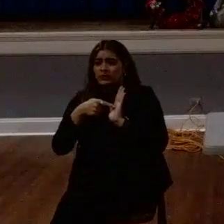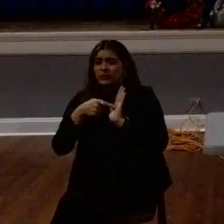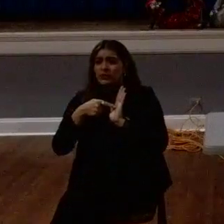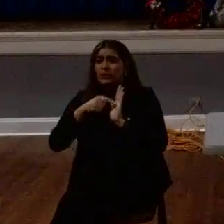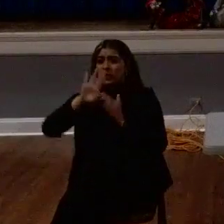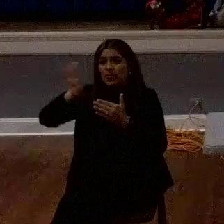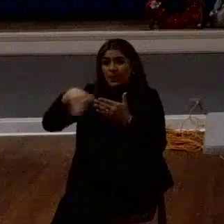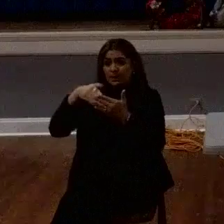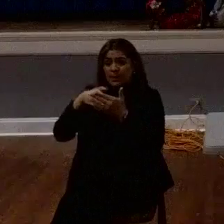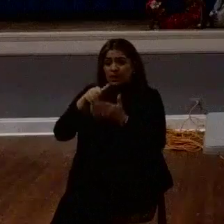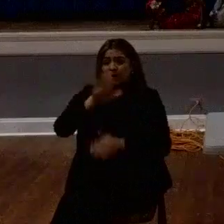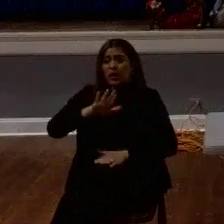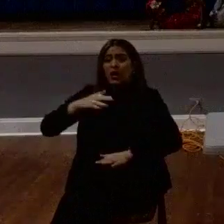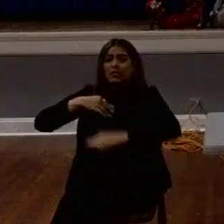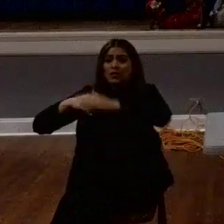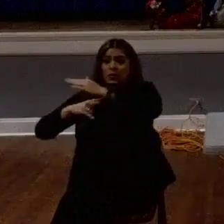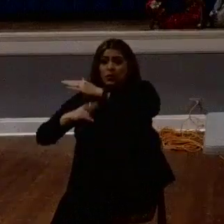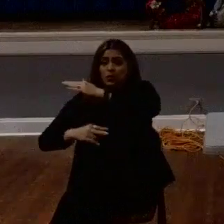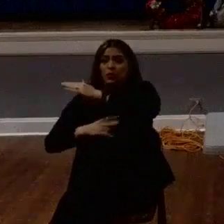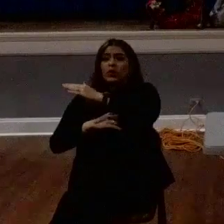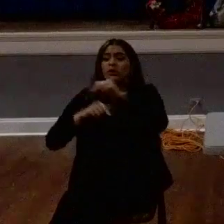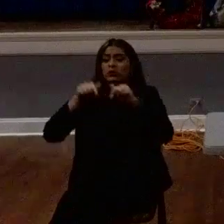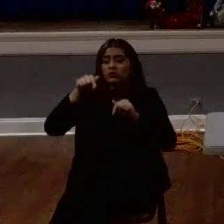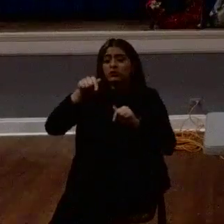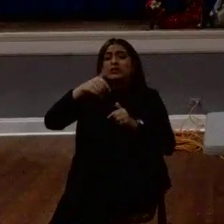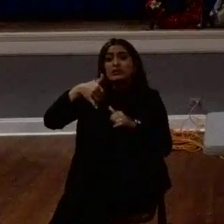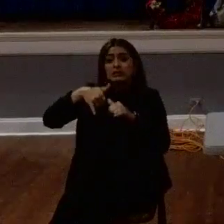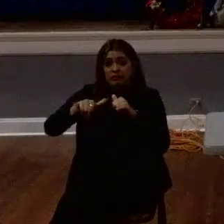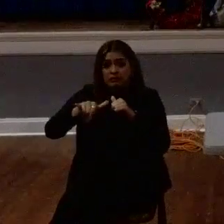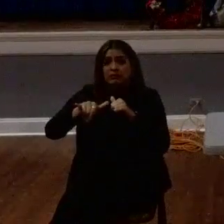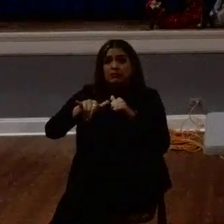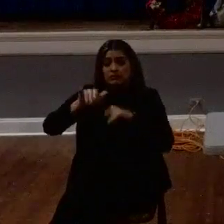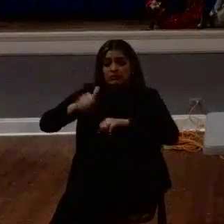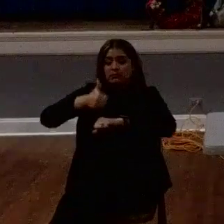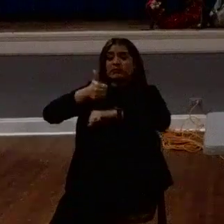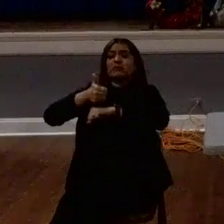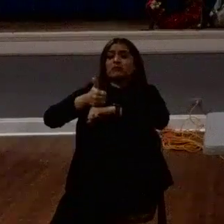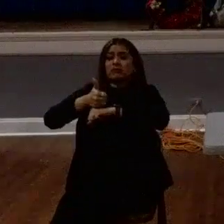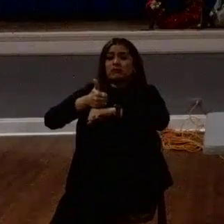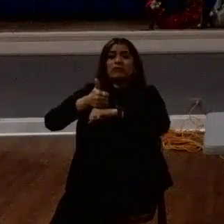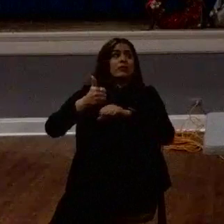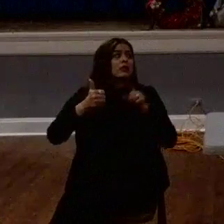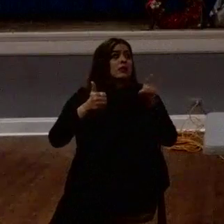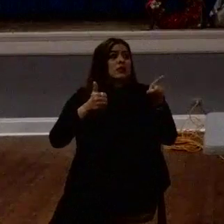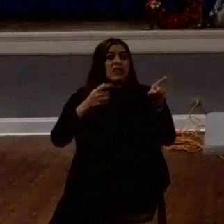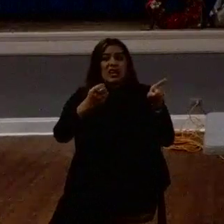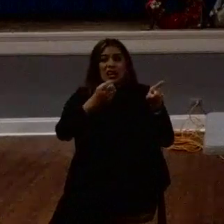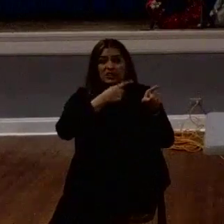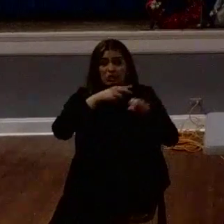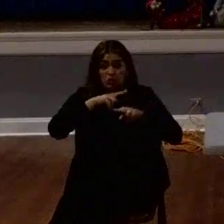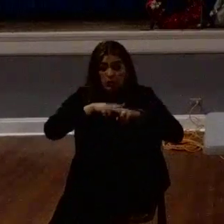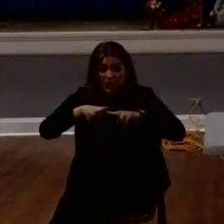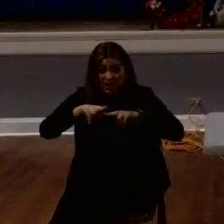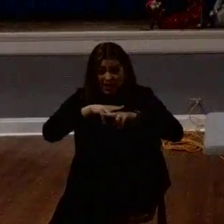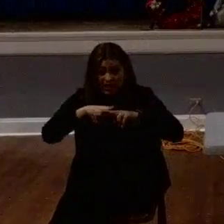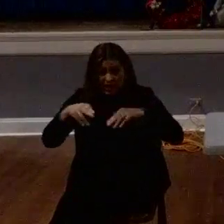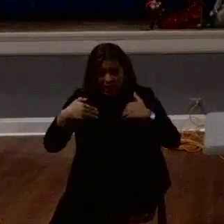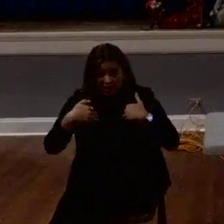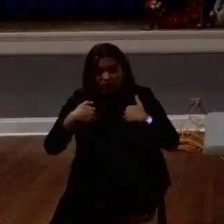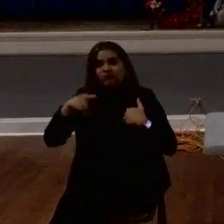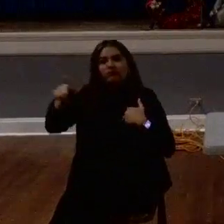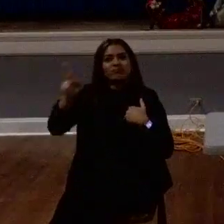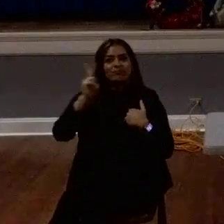we have the bridge, and we're still going to have that bridge structure. With the trains on it? You'll see.